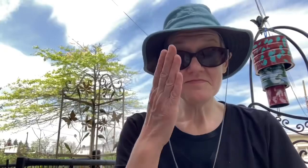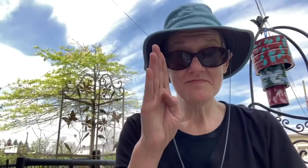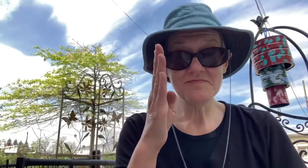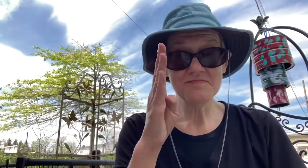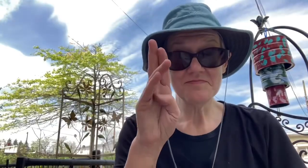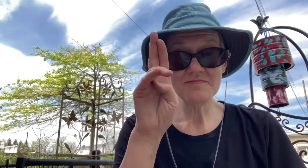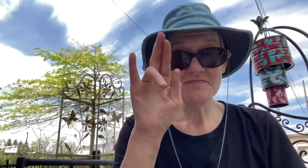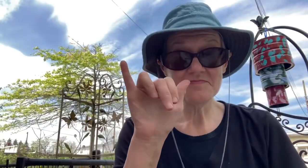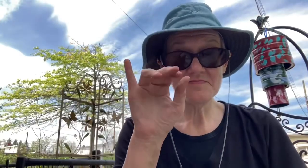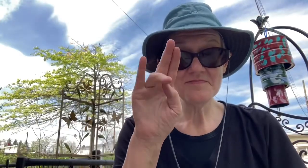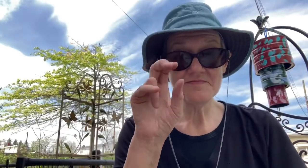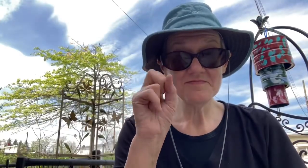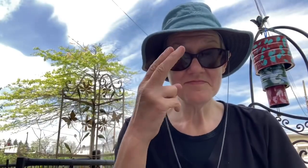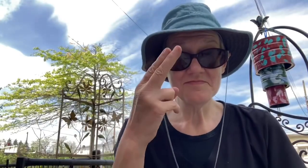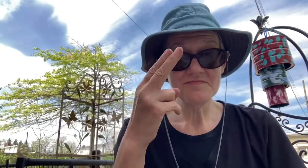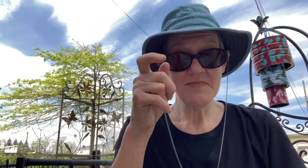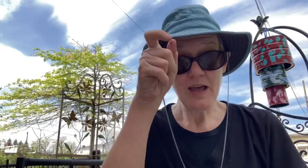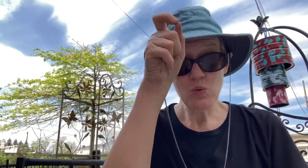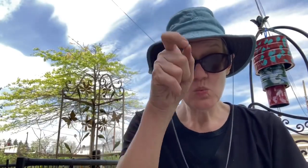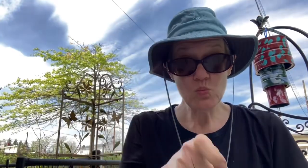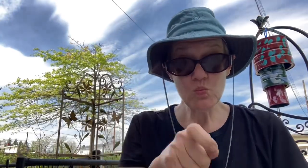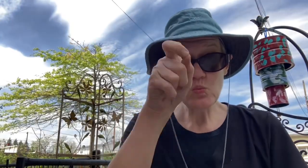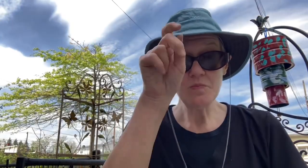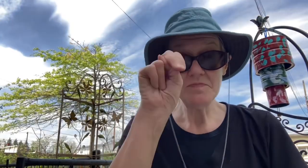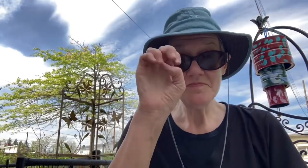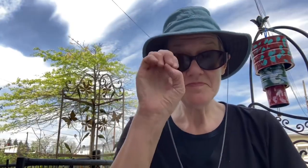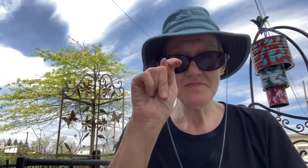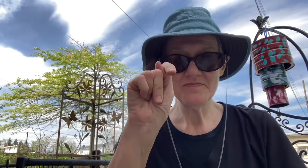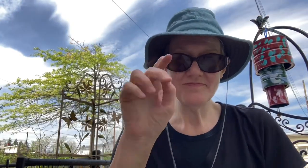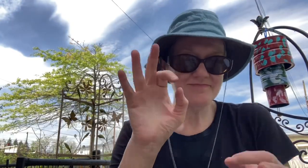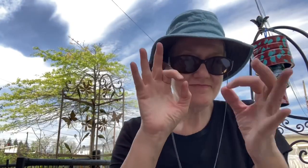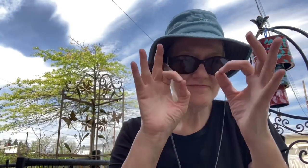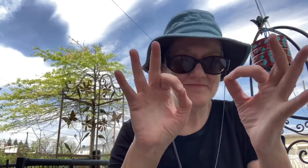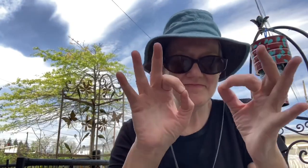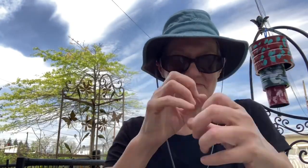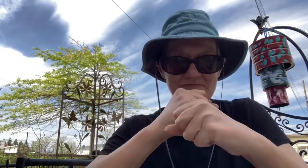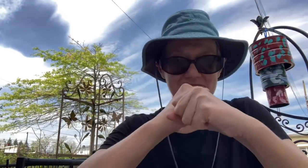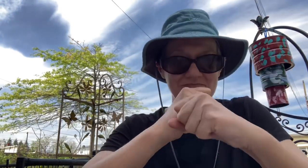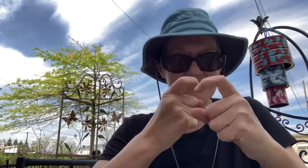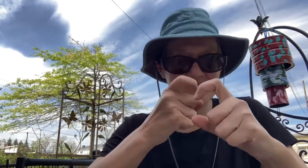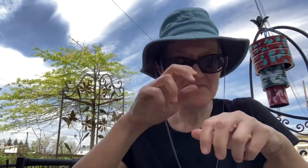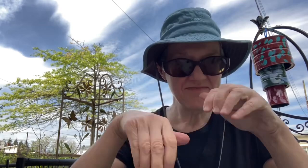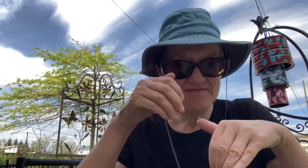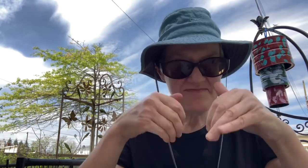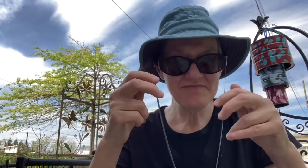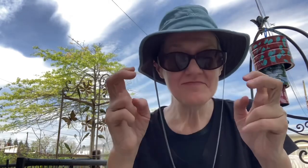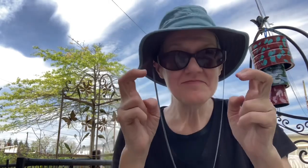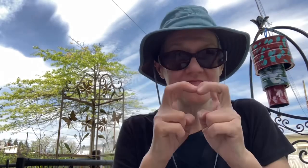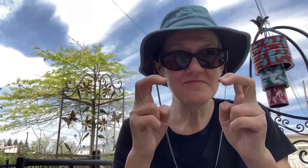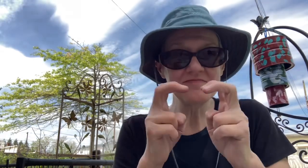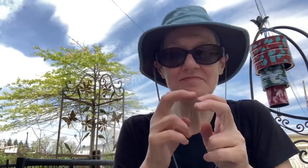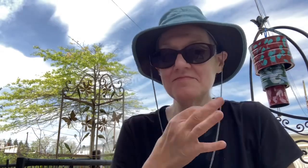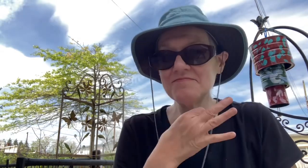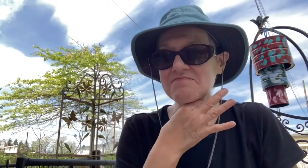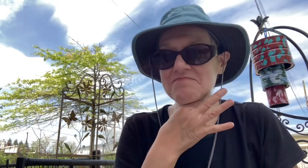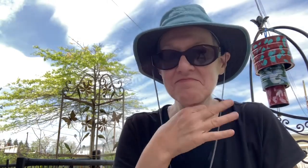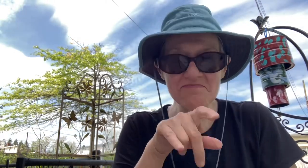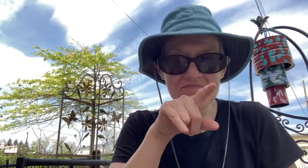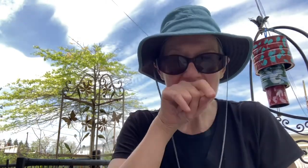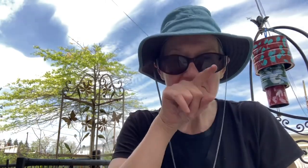Now I'm using a blueberry bush netting with a zipper. It's perfect to protect these from digging squirrels